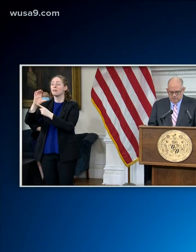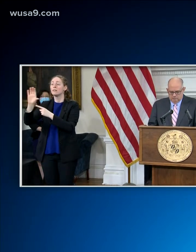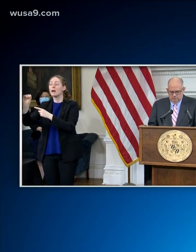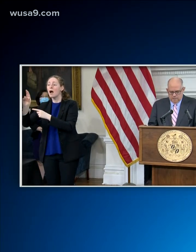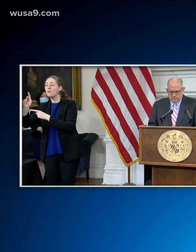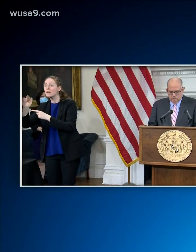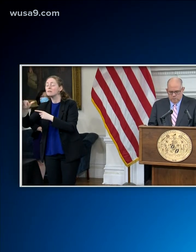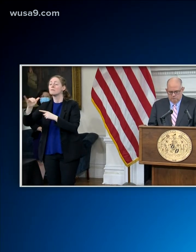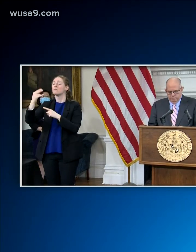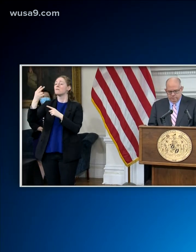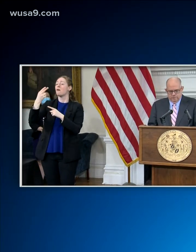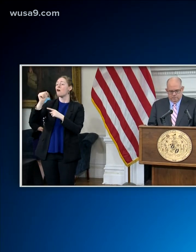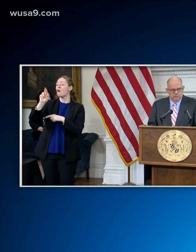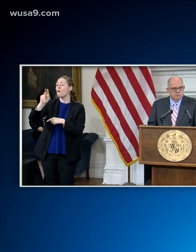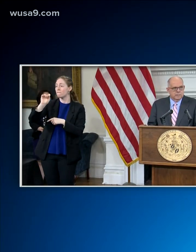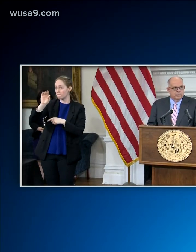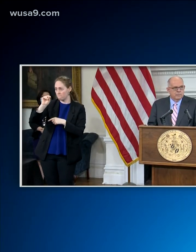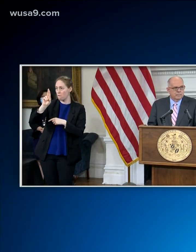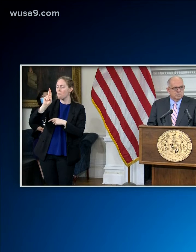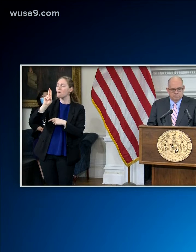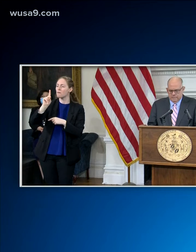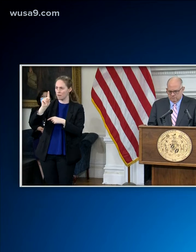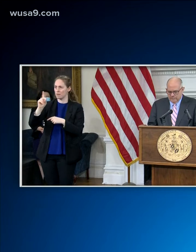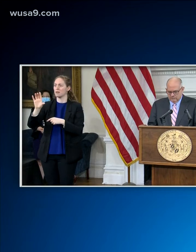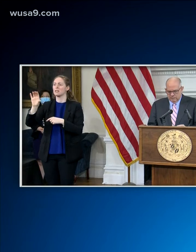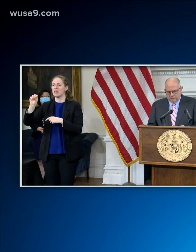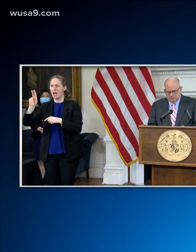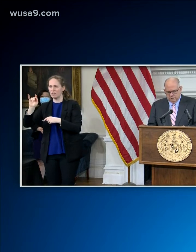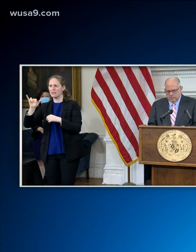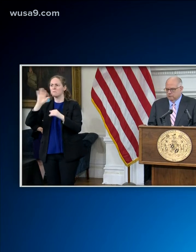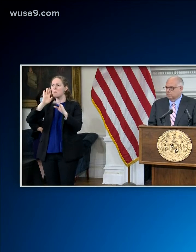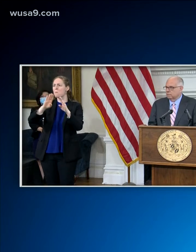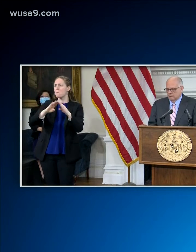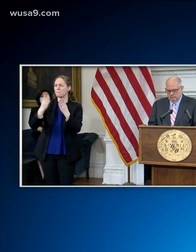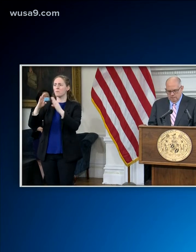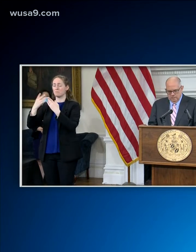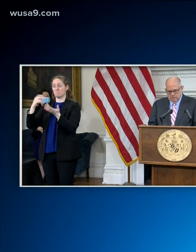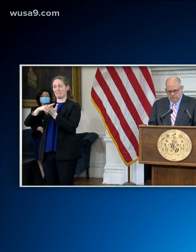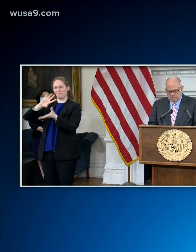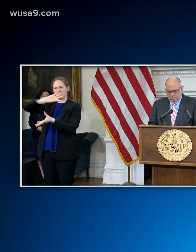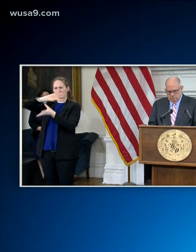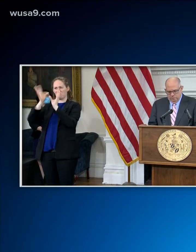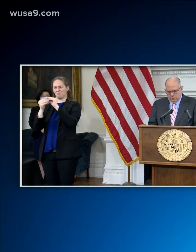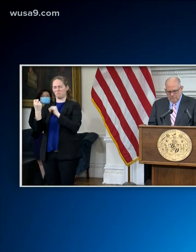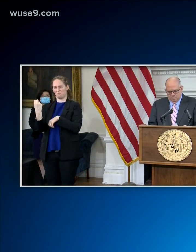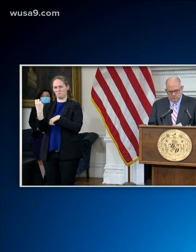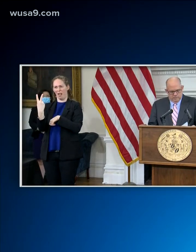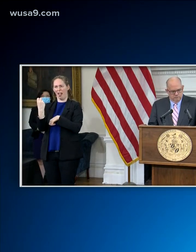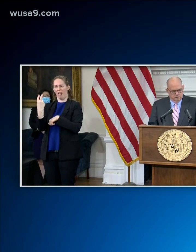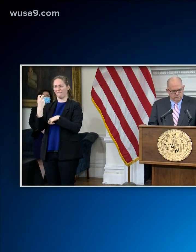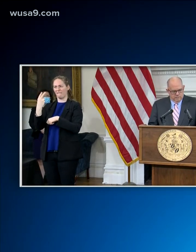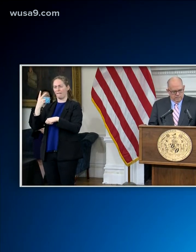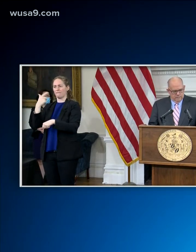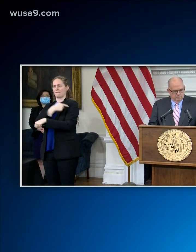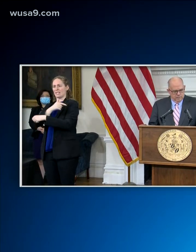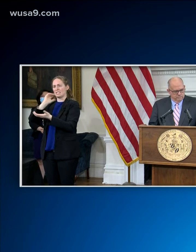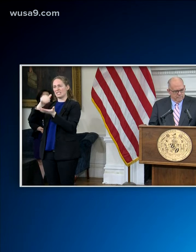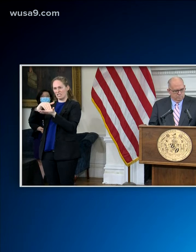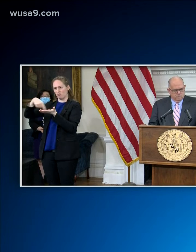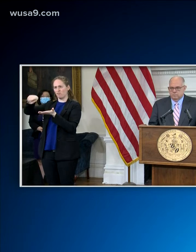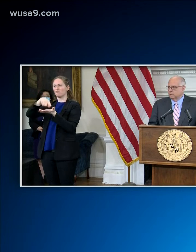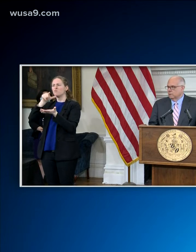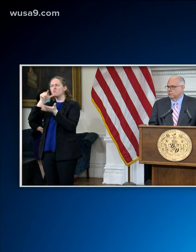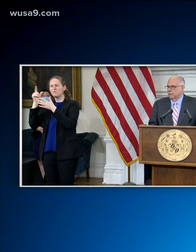giving us 12 state mass vaccination sites that are all fully operational in the